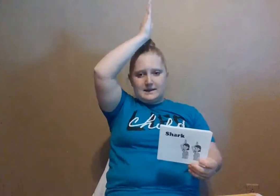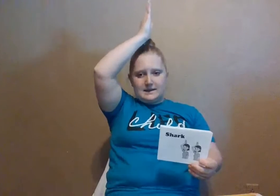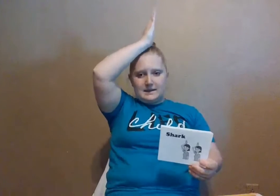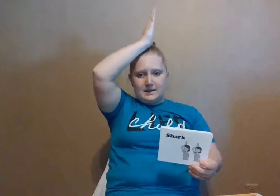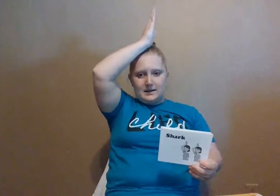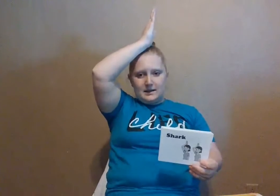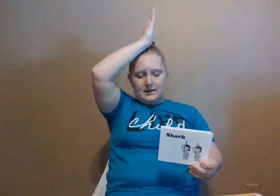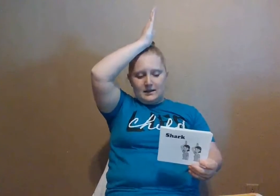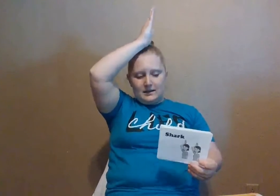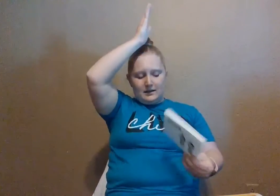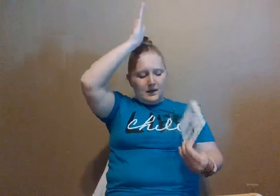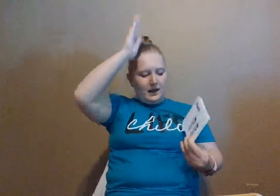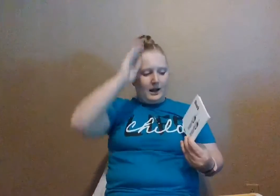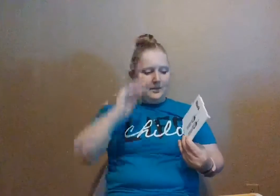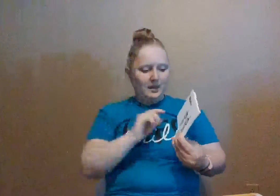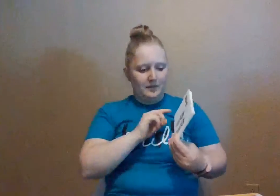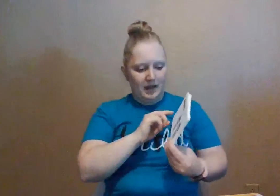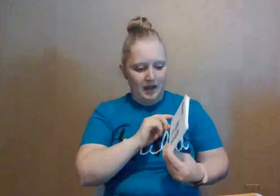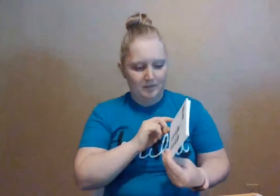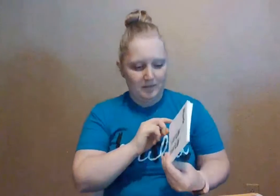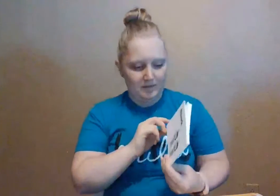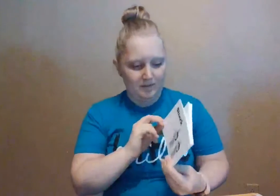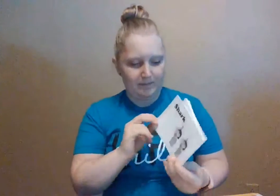wrist a couple of times.